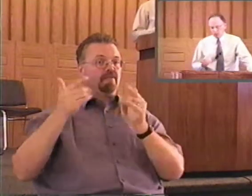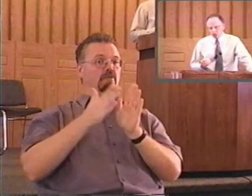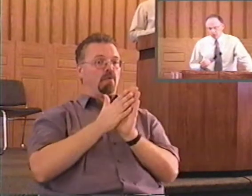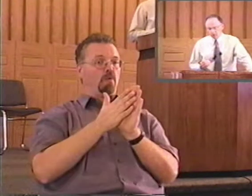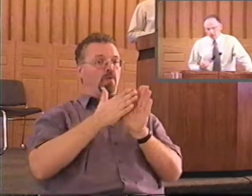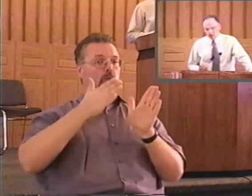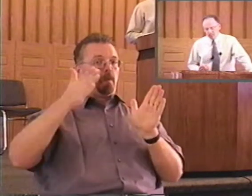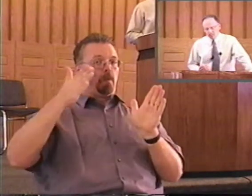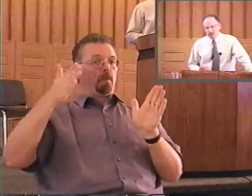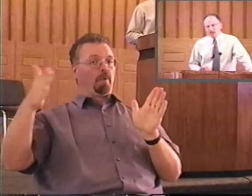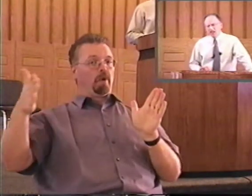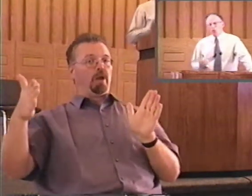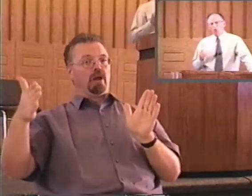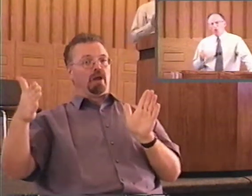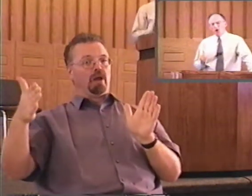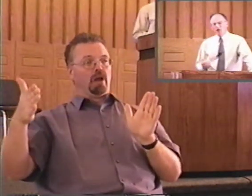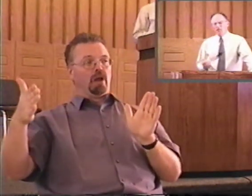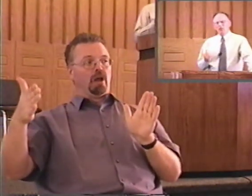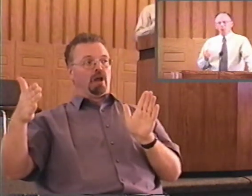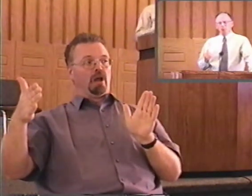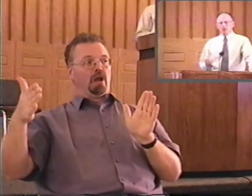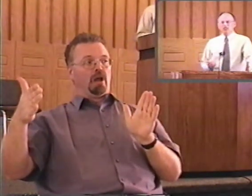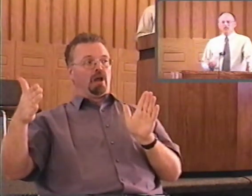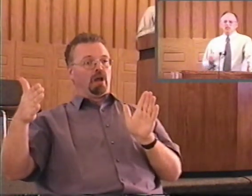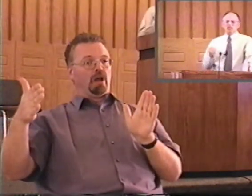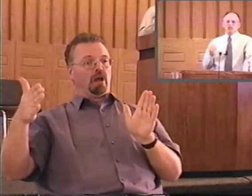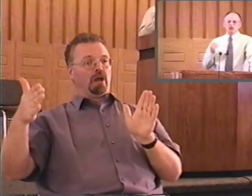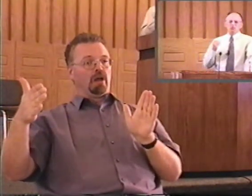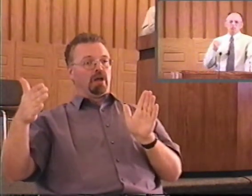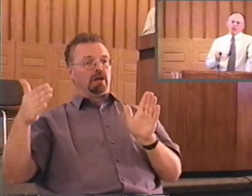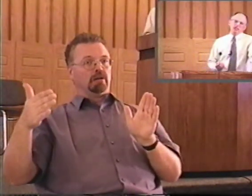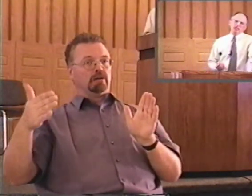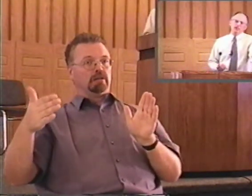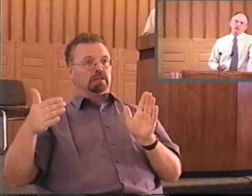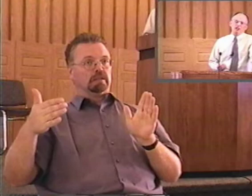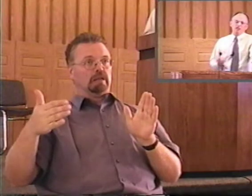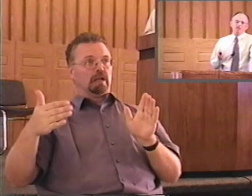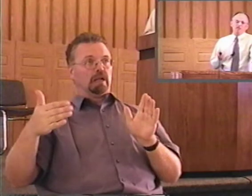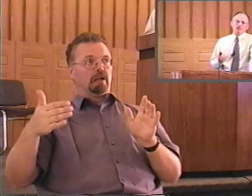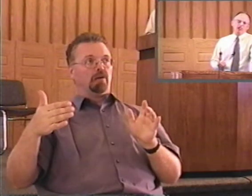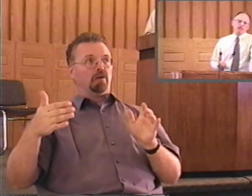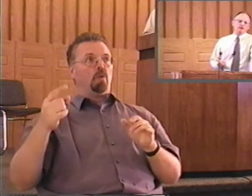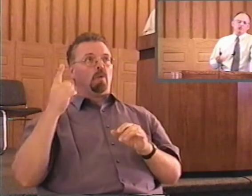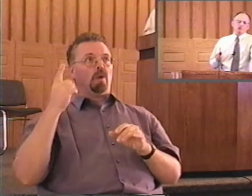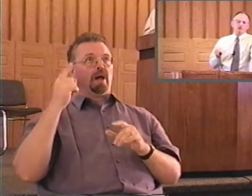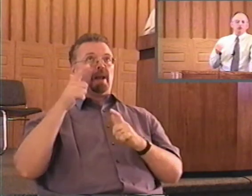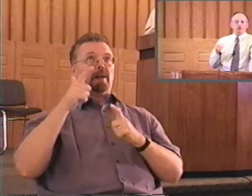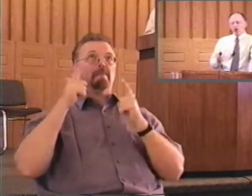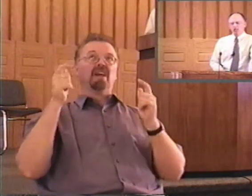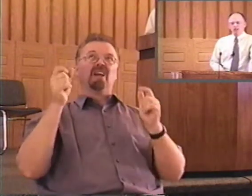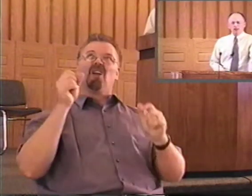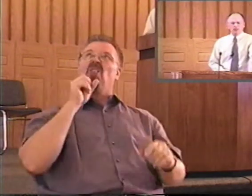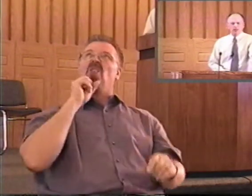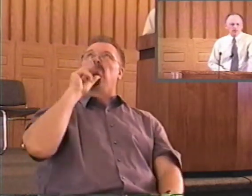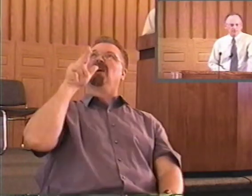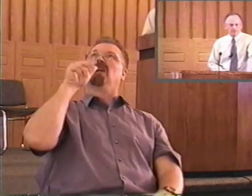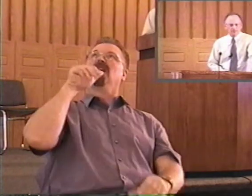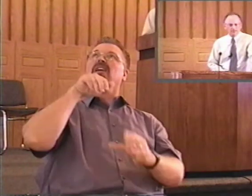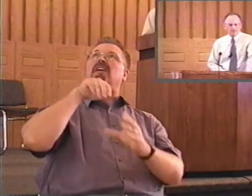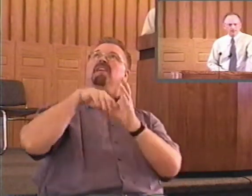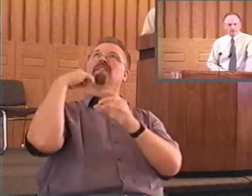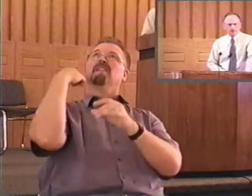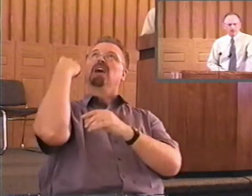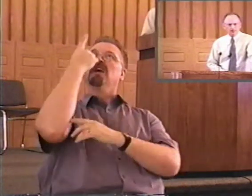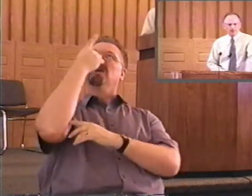to this point one big spit in the face of God.